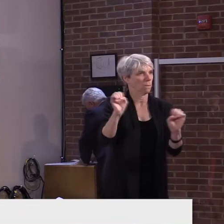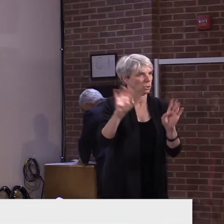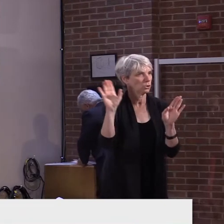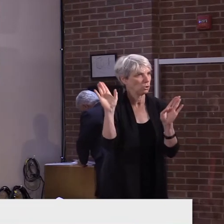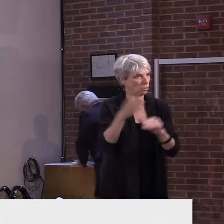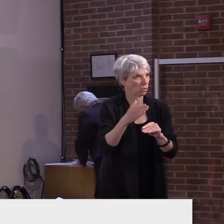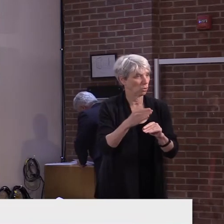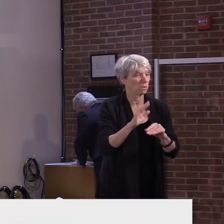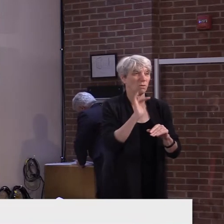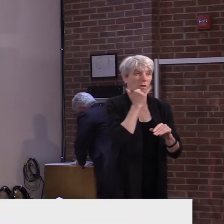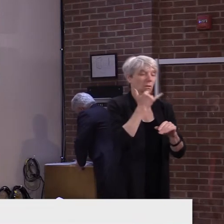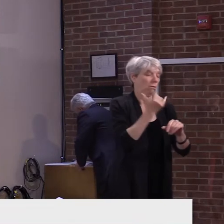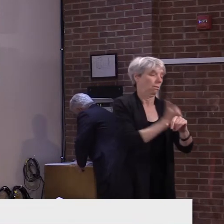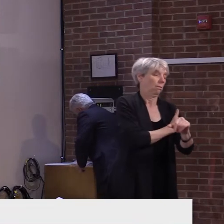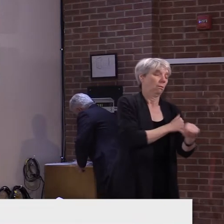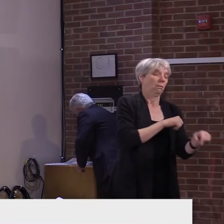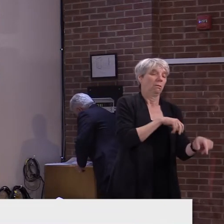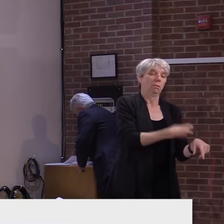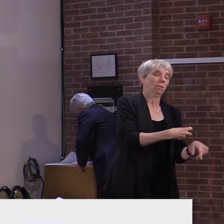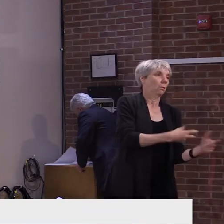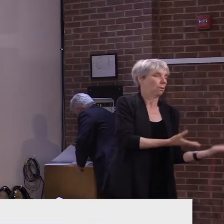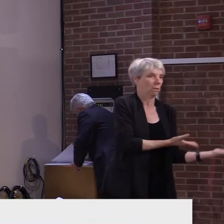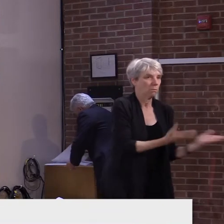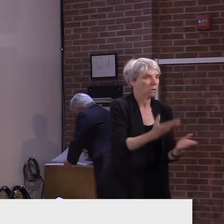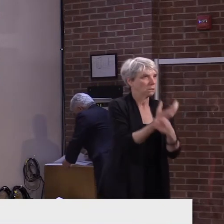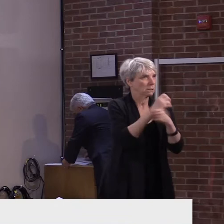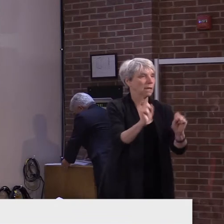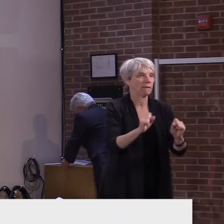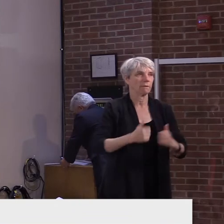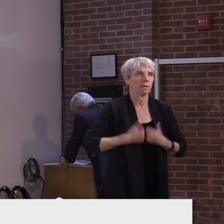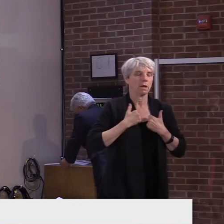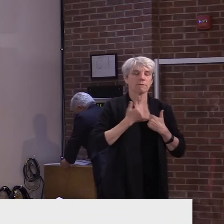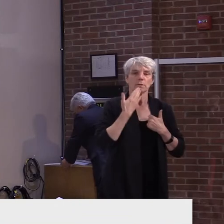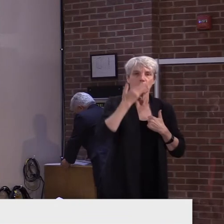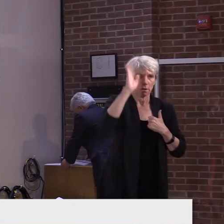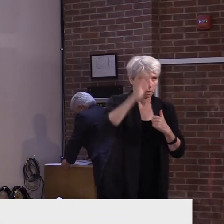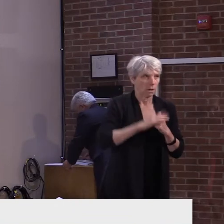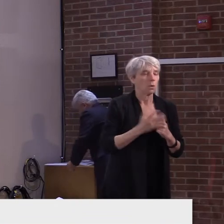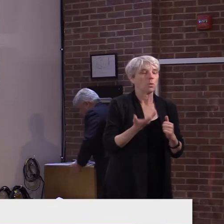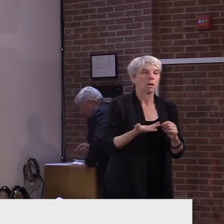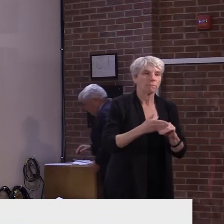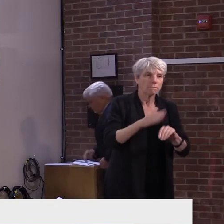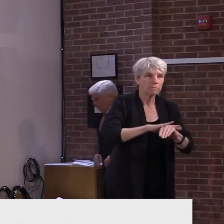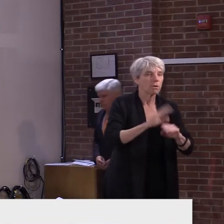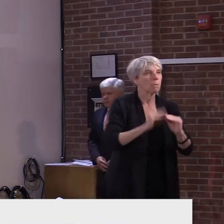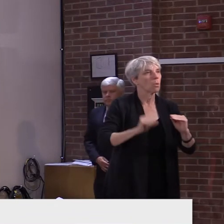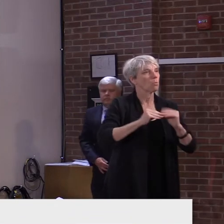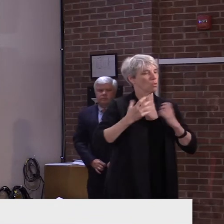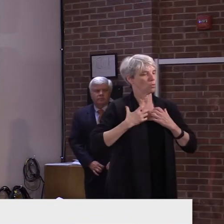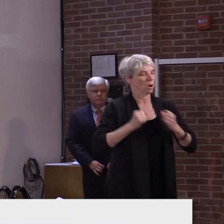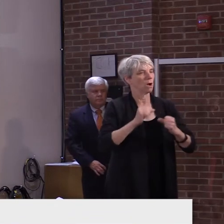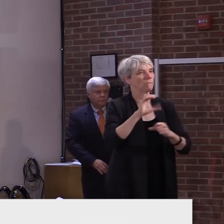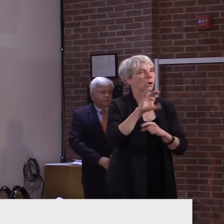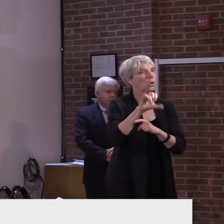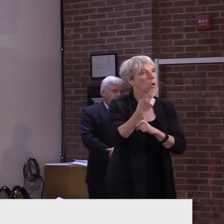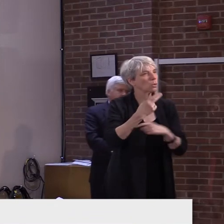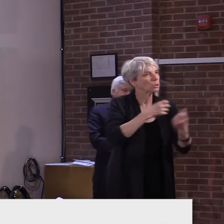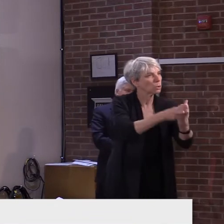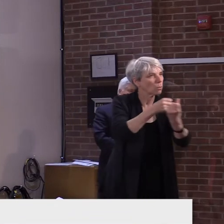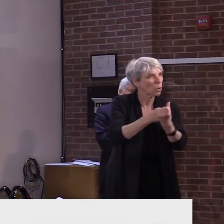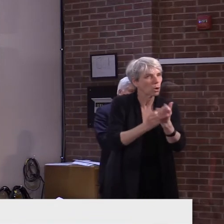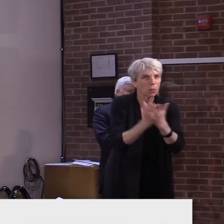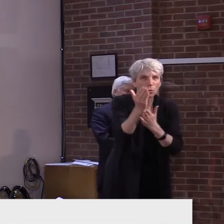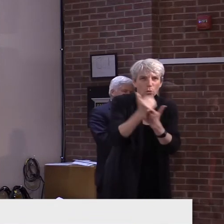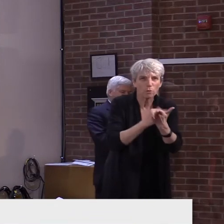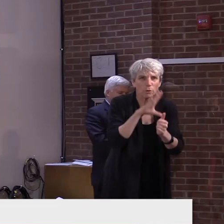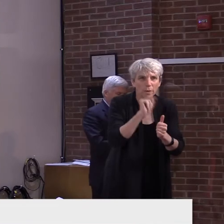overdose. We've been working to increase the availability of recovery coaching services in emergency departments statewide,